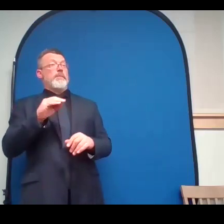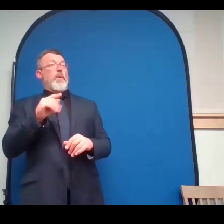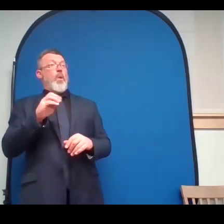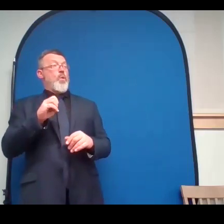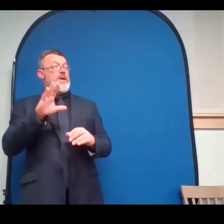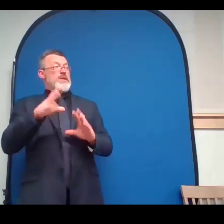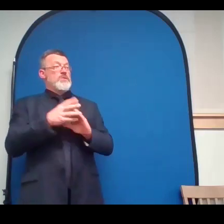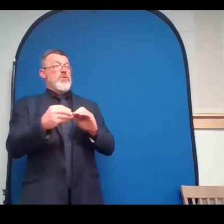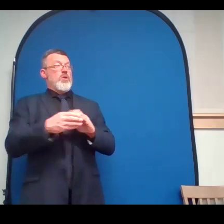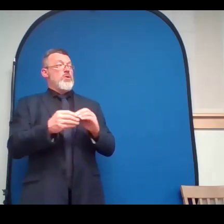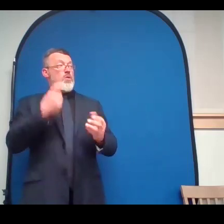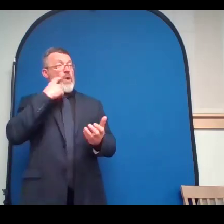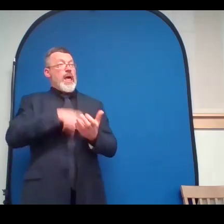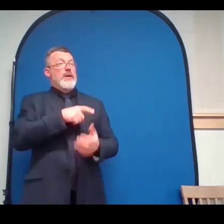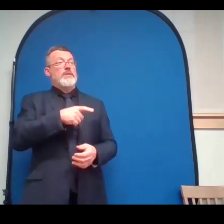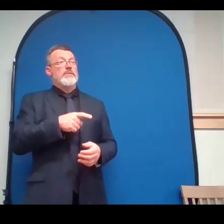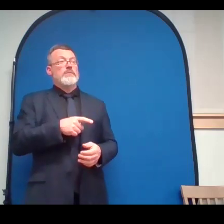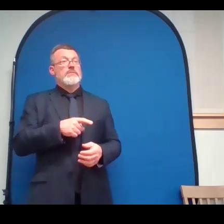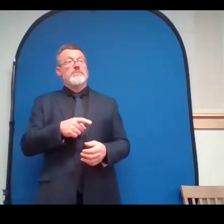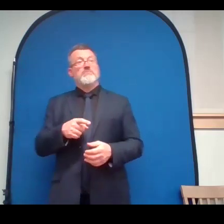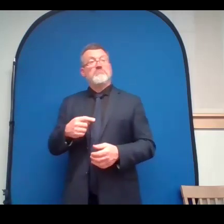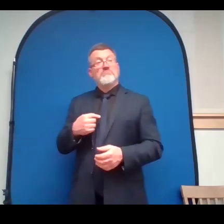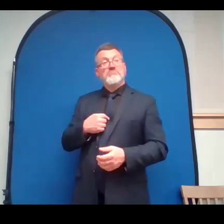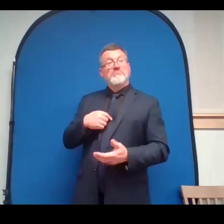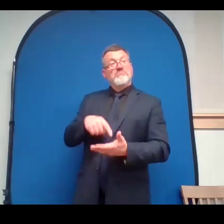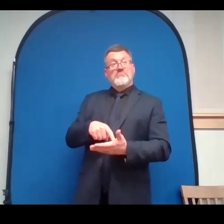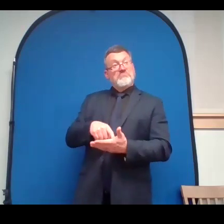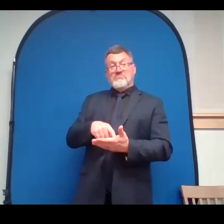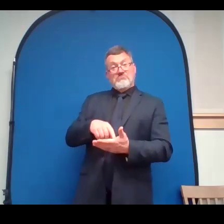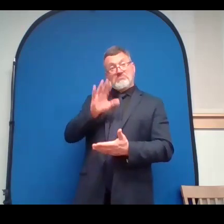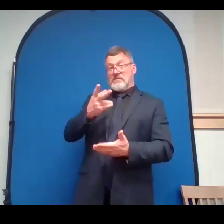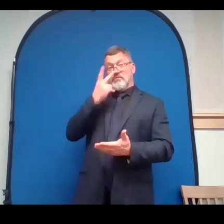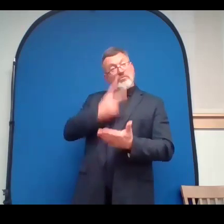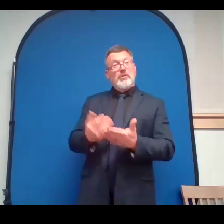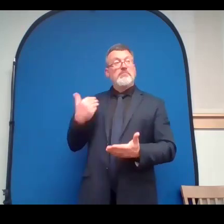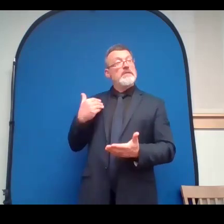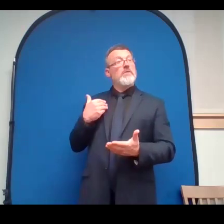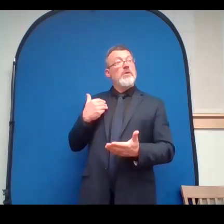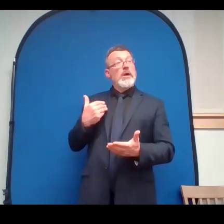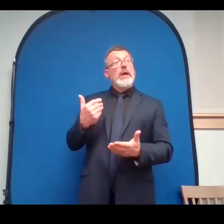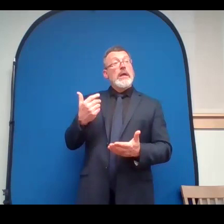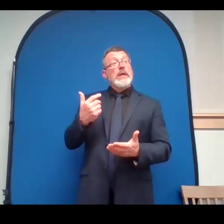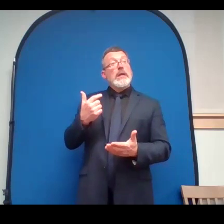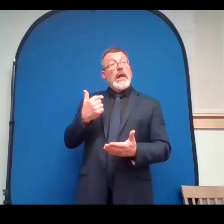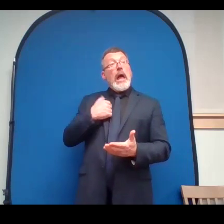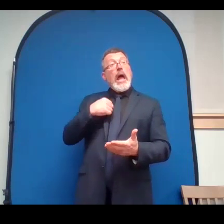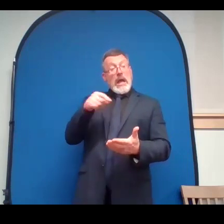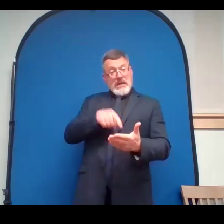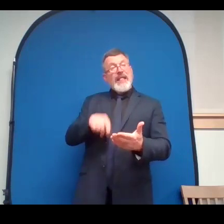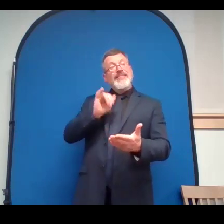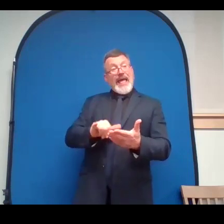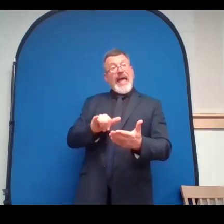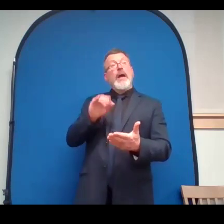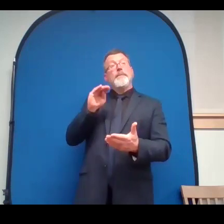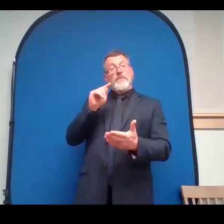prepared. I have not actually seen this narrative, but I understand, obviously, Corporal Kelvin Mote to be my first sergeant.